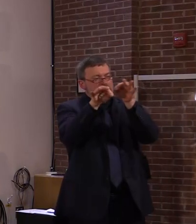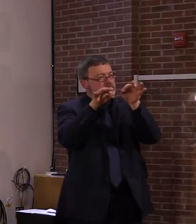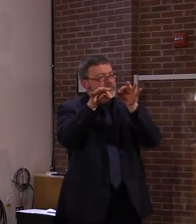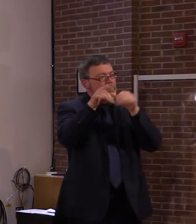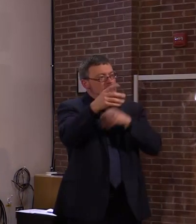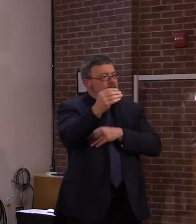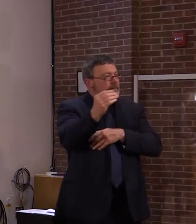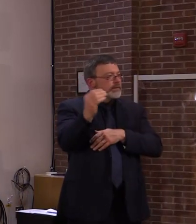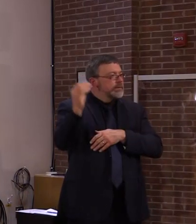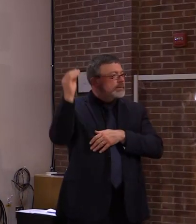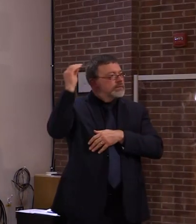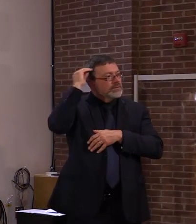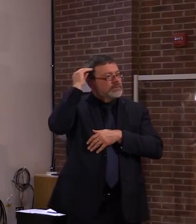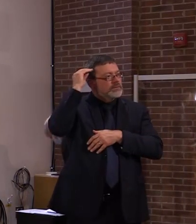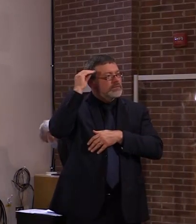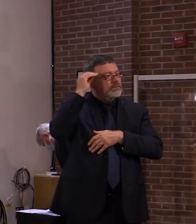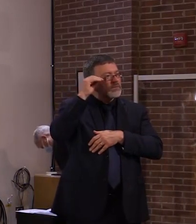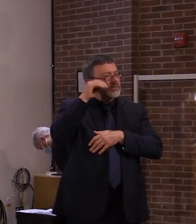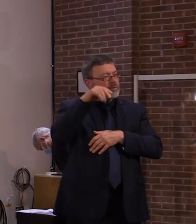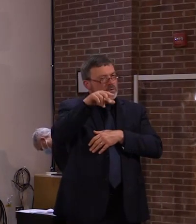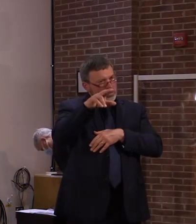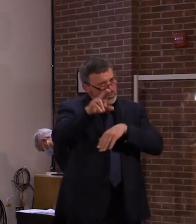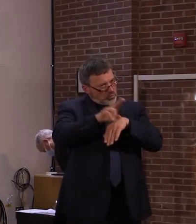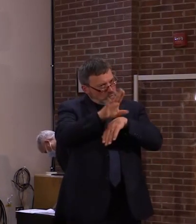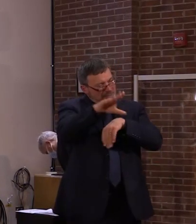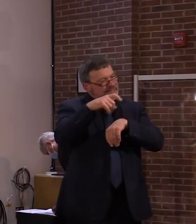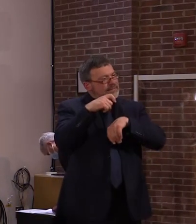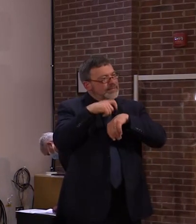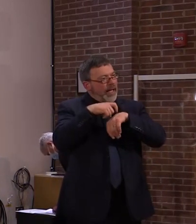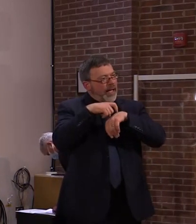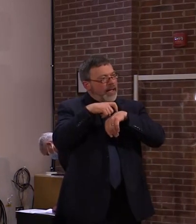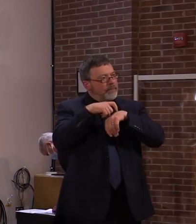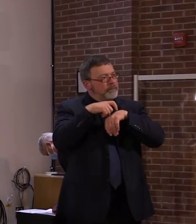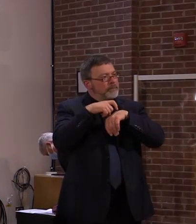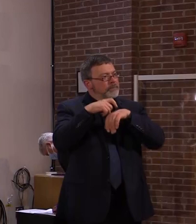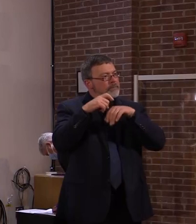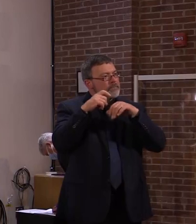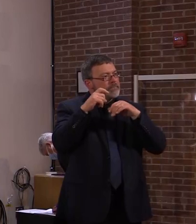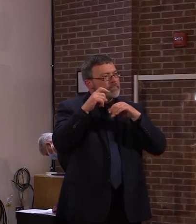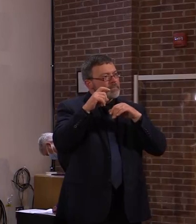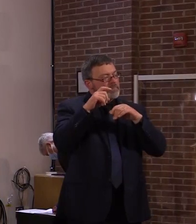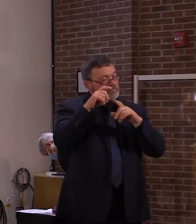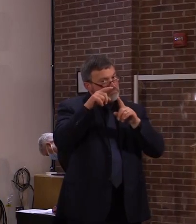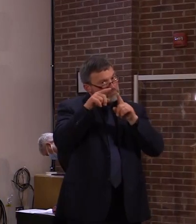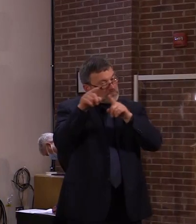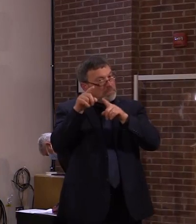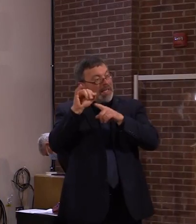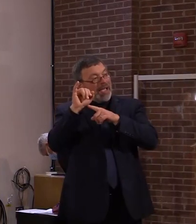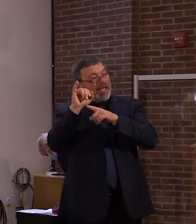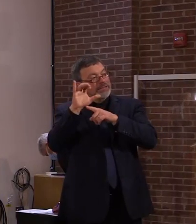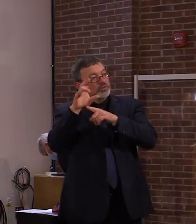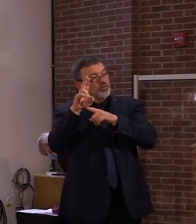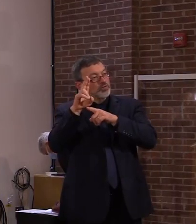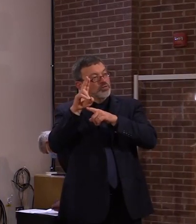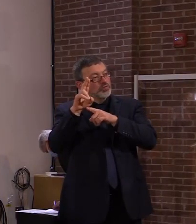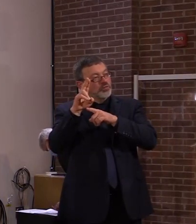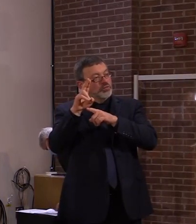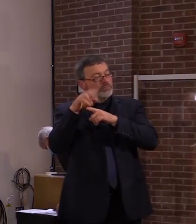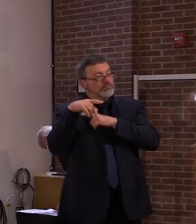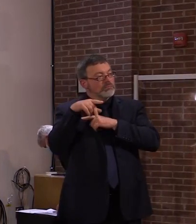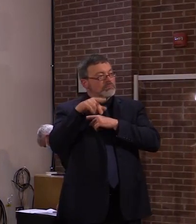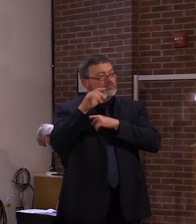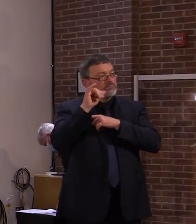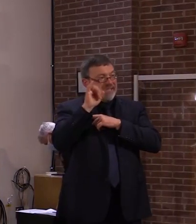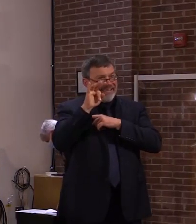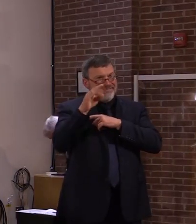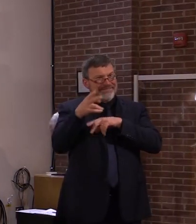but when we talk about the ICU, you know, we're seeing higher case numbers